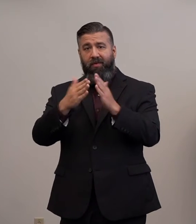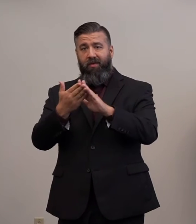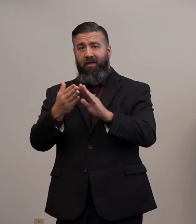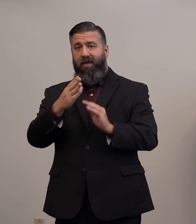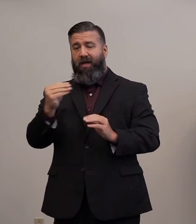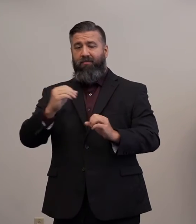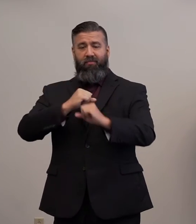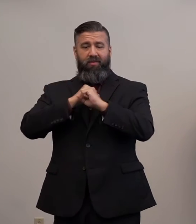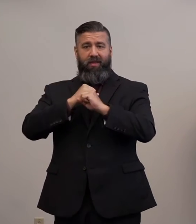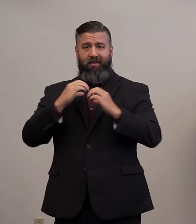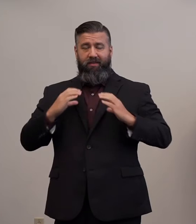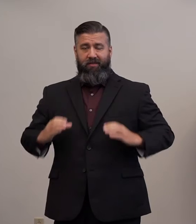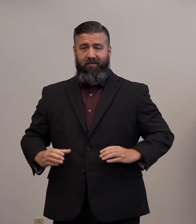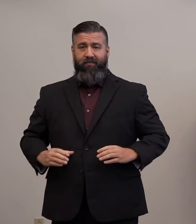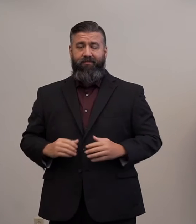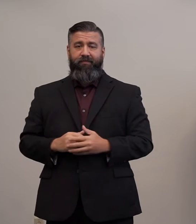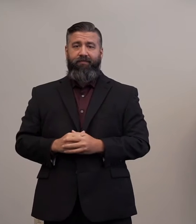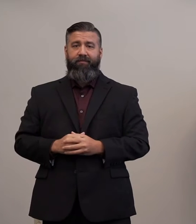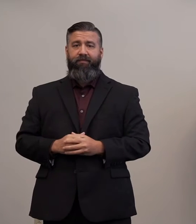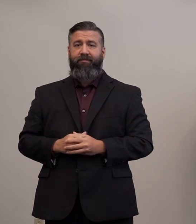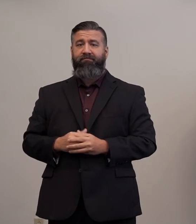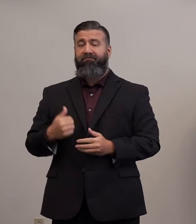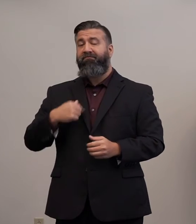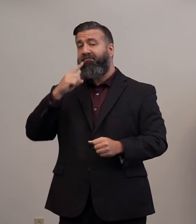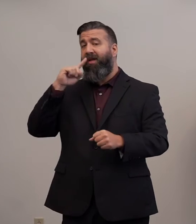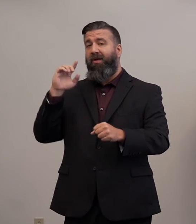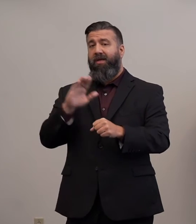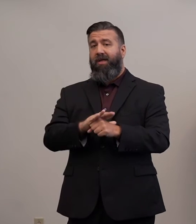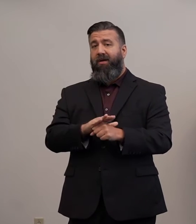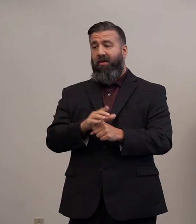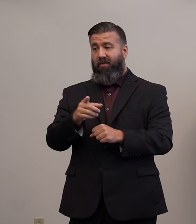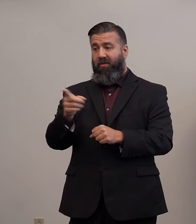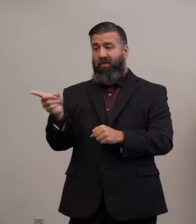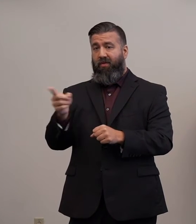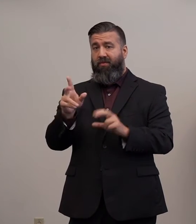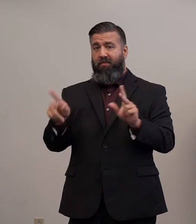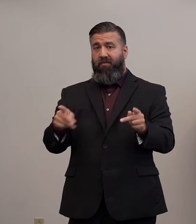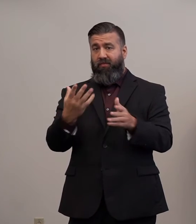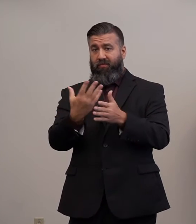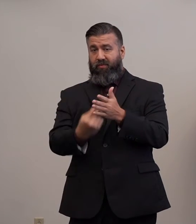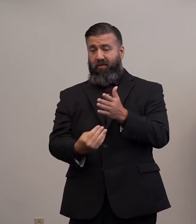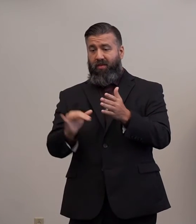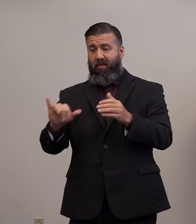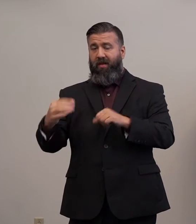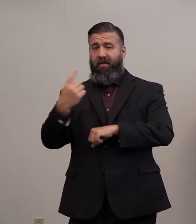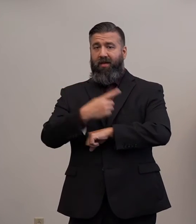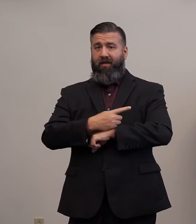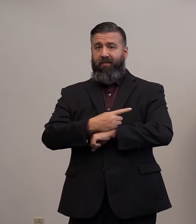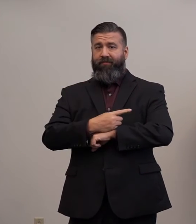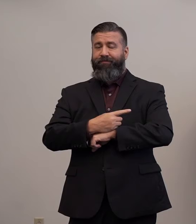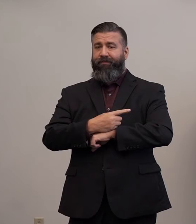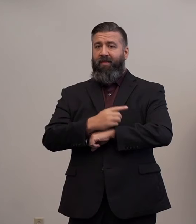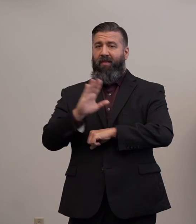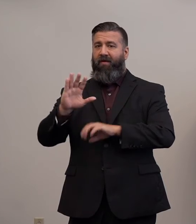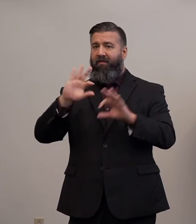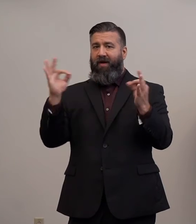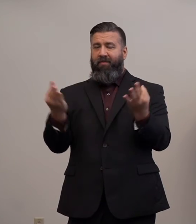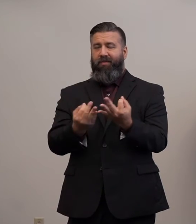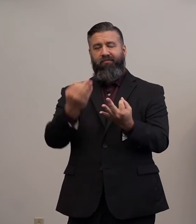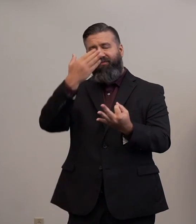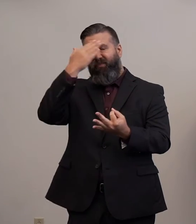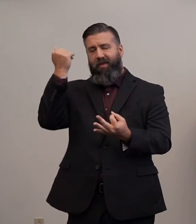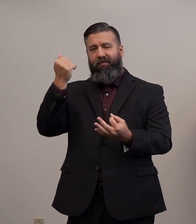citizens. I can guarantee that those first responders who perished on that day and their families will never, ever be forgotten. Thank